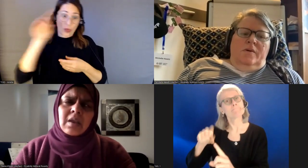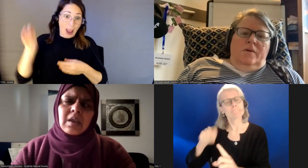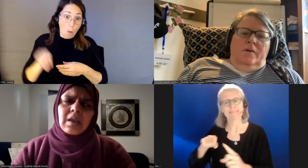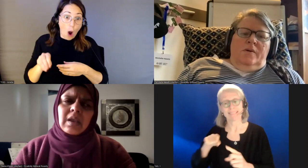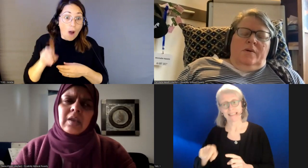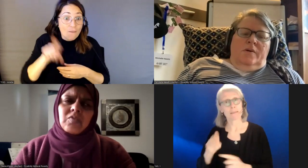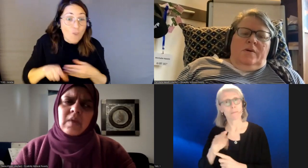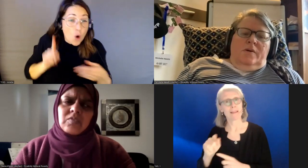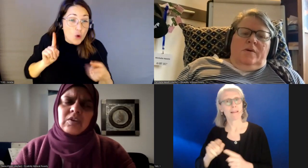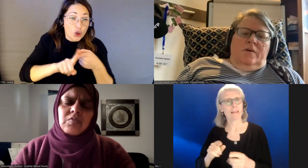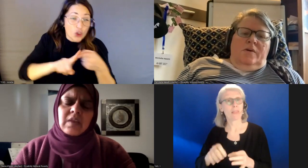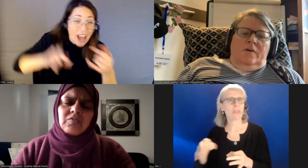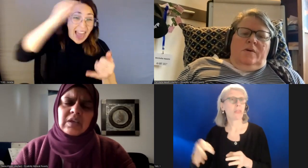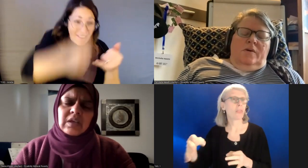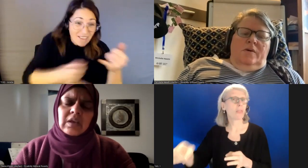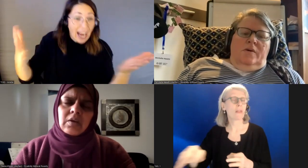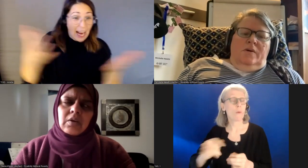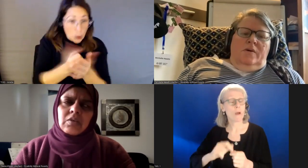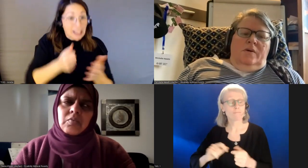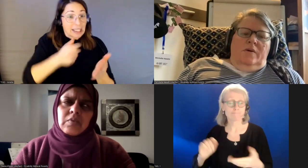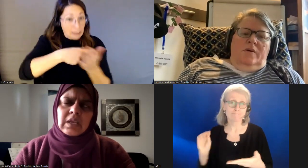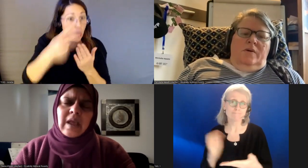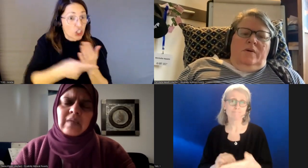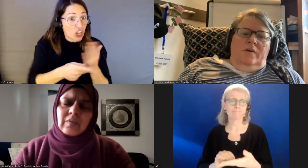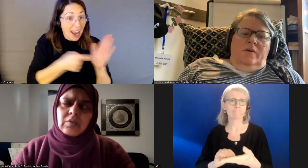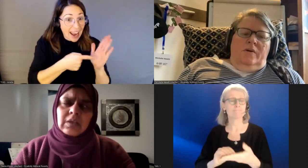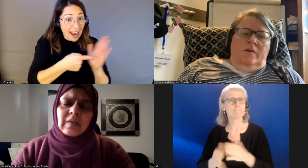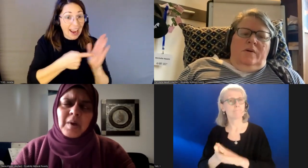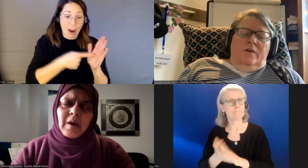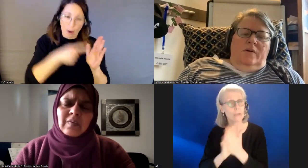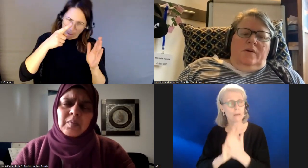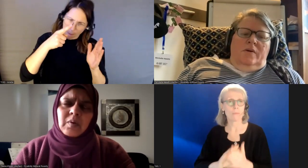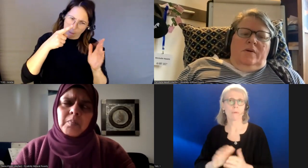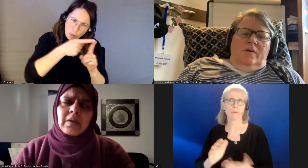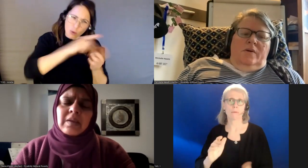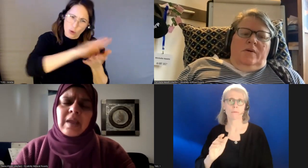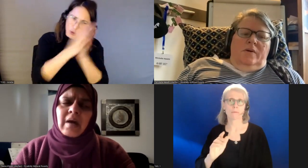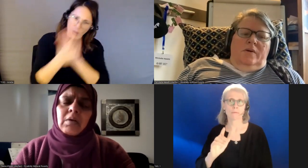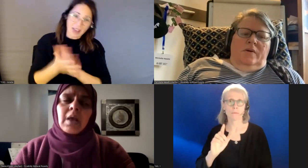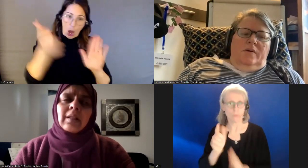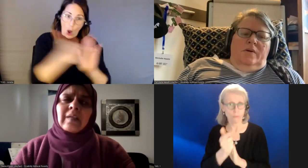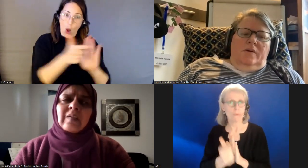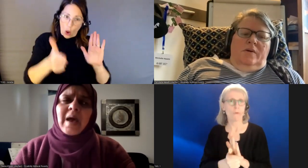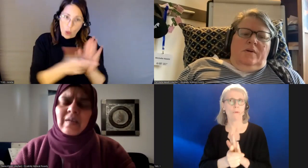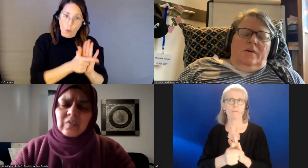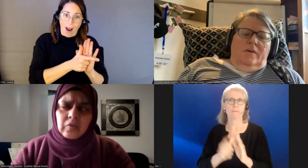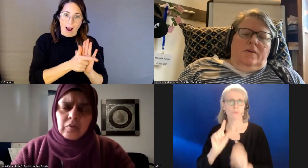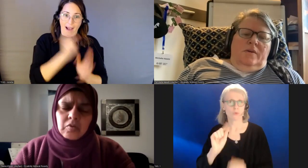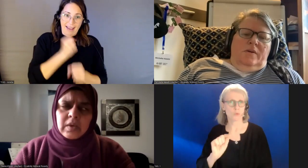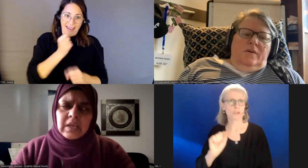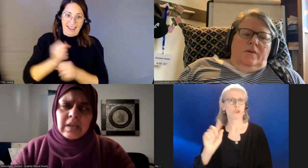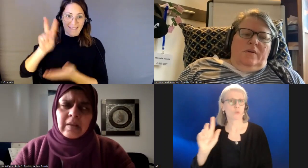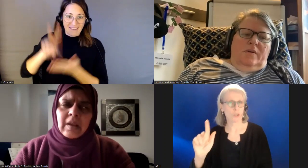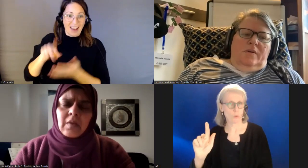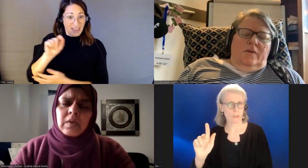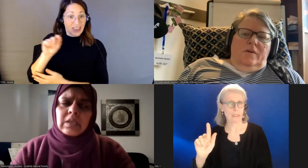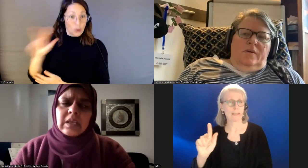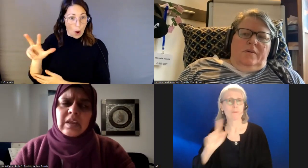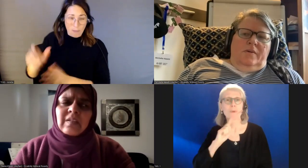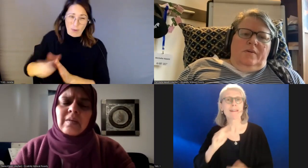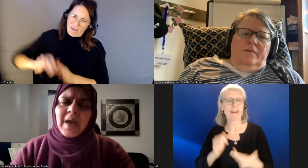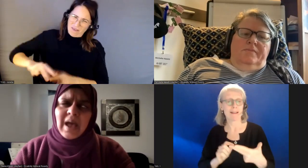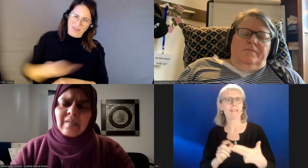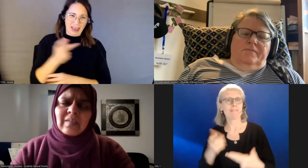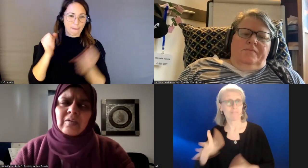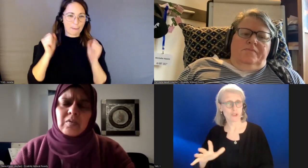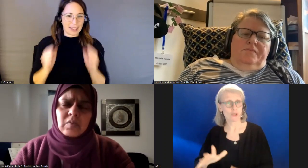law in 2023 as early as possible. But now let's pass third reading. We